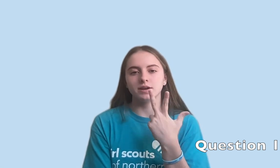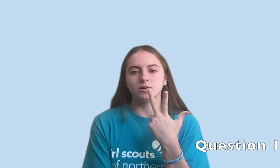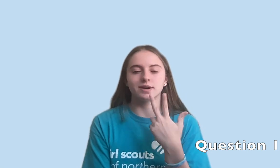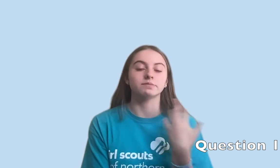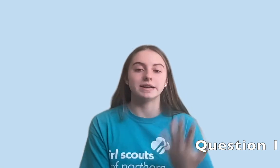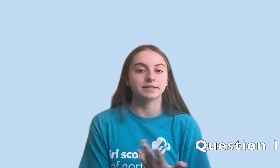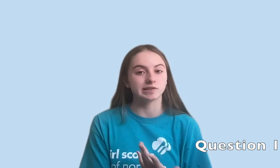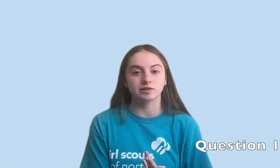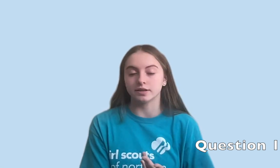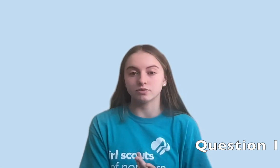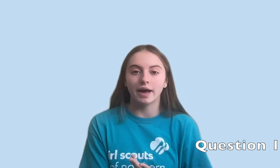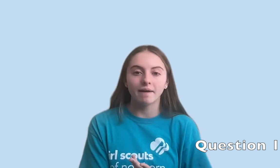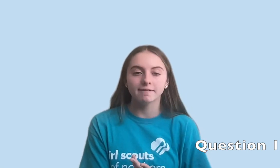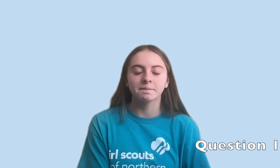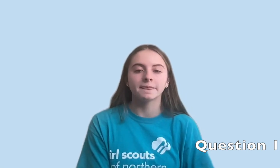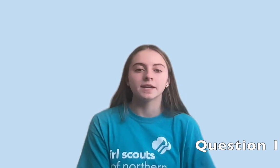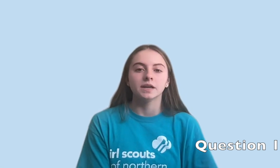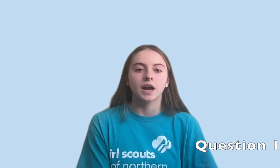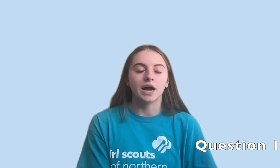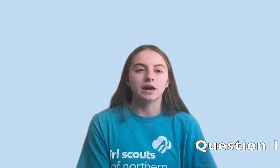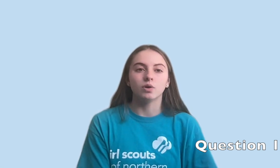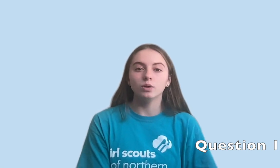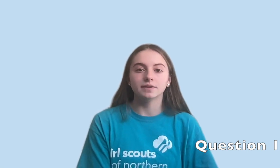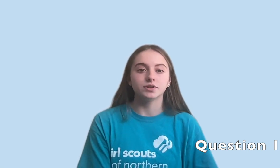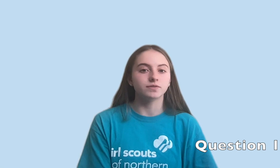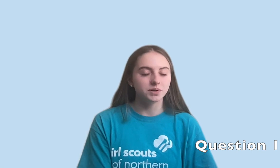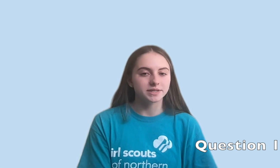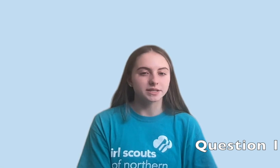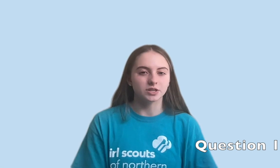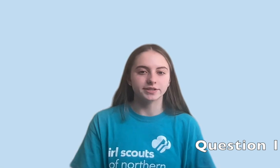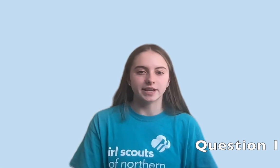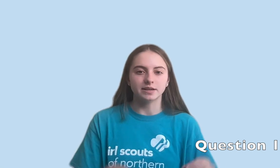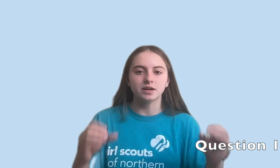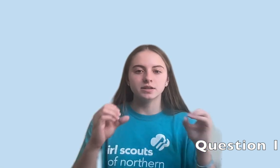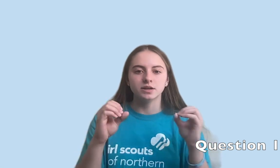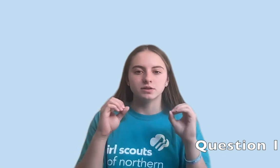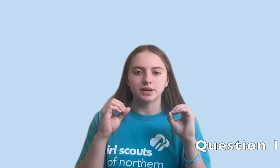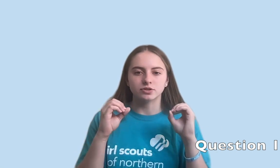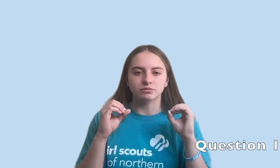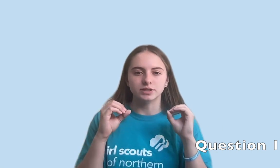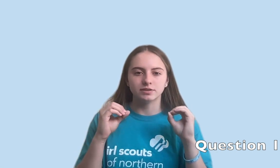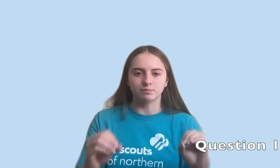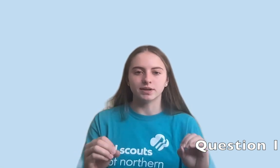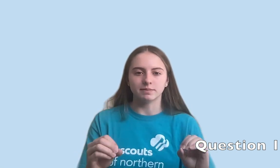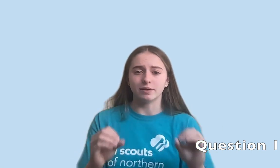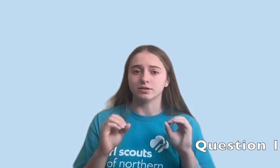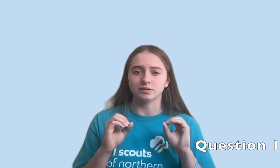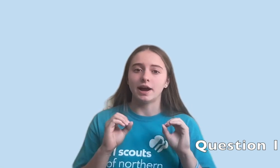or as many sisters as you have. Or if you have no sisters, to say none, you make 2 zeros and bring them outwards. I